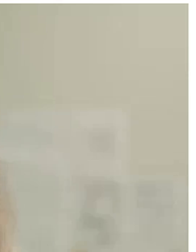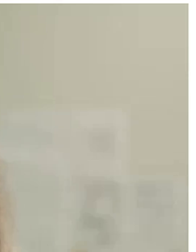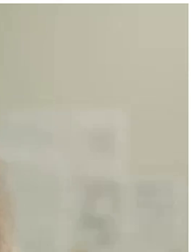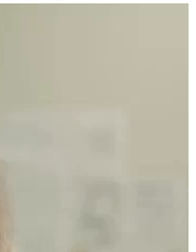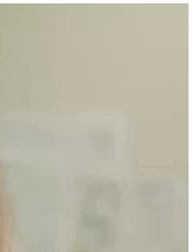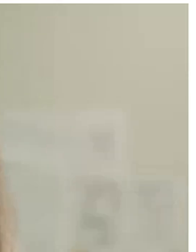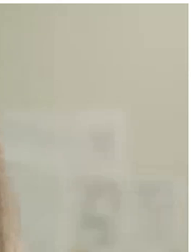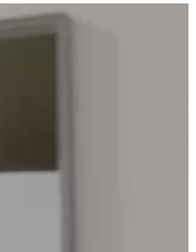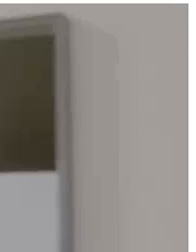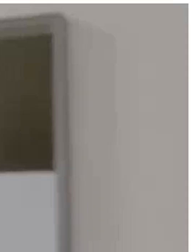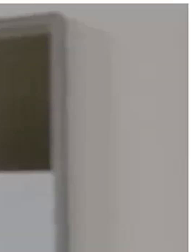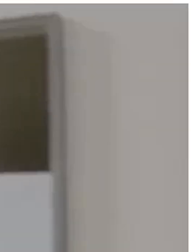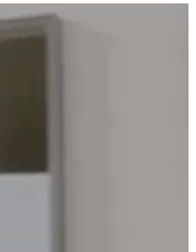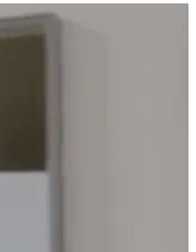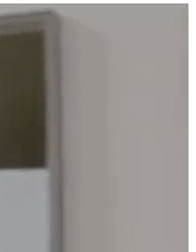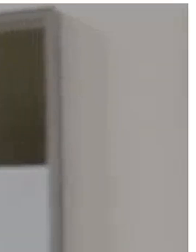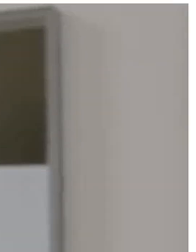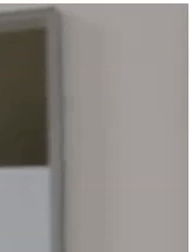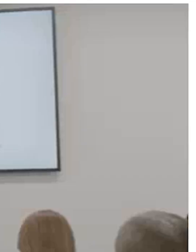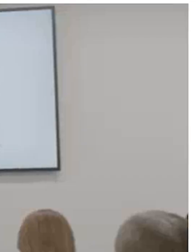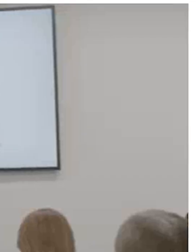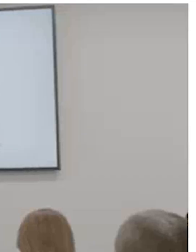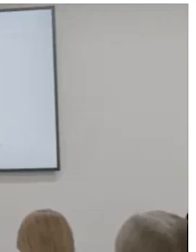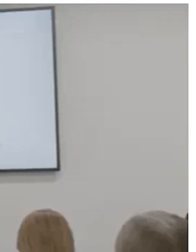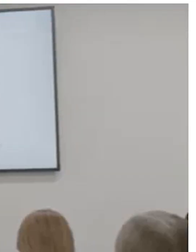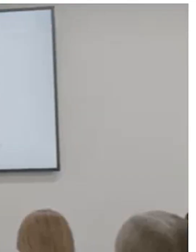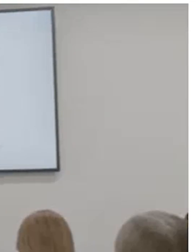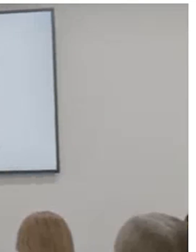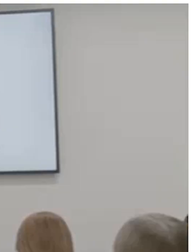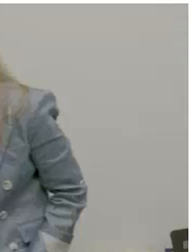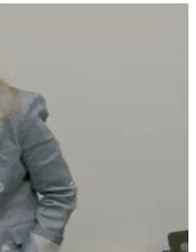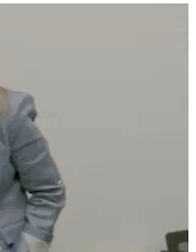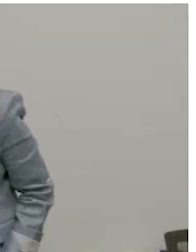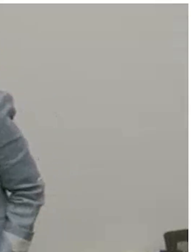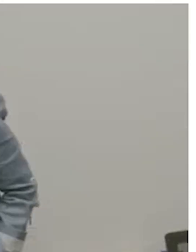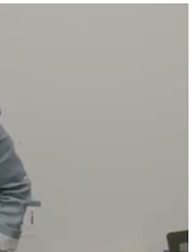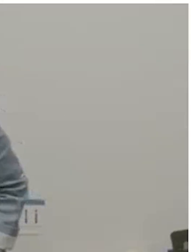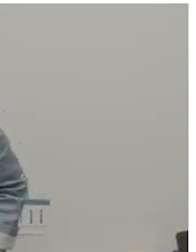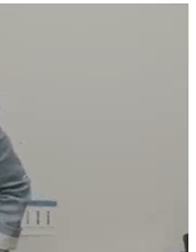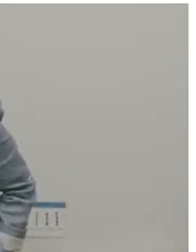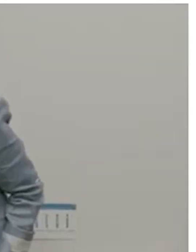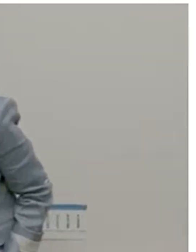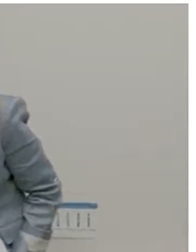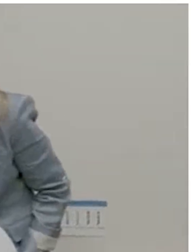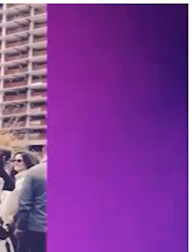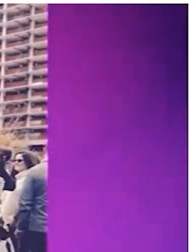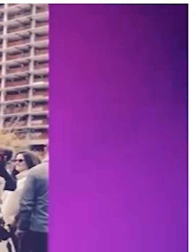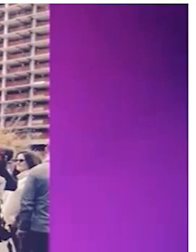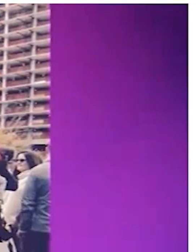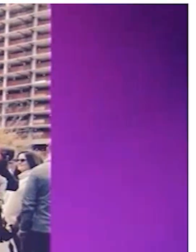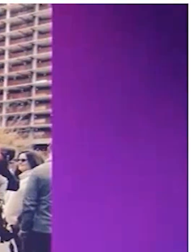take responsibility for getting it out there so that doctors start applying it in medicine. And that's why I'm involved